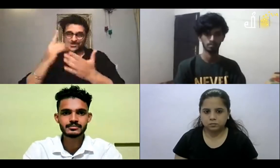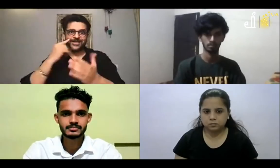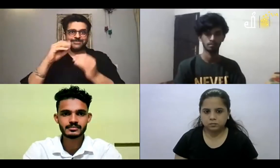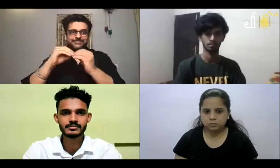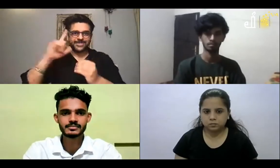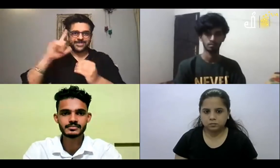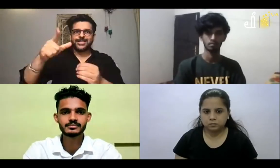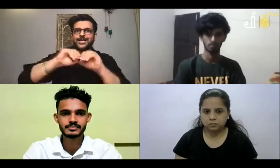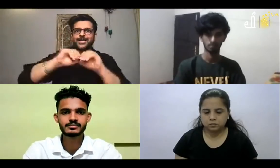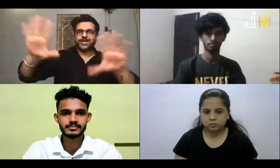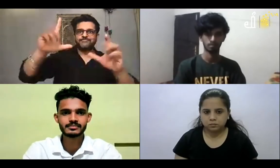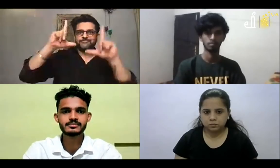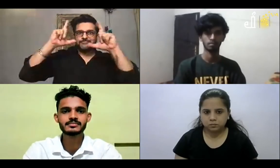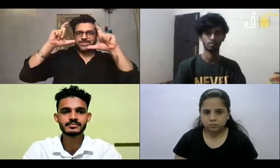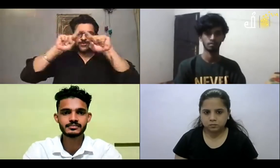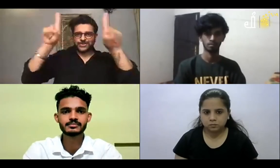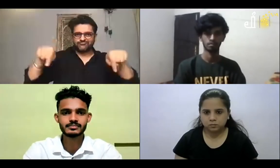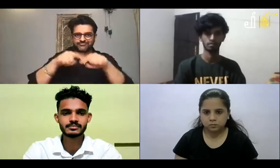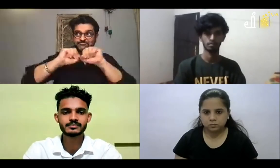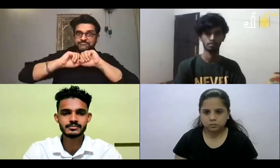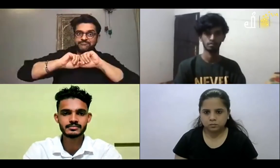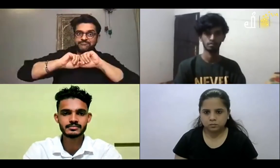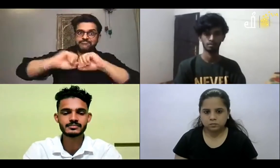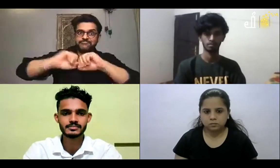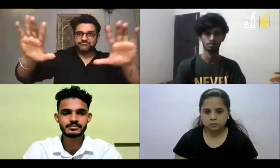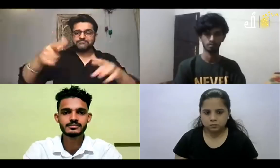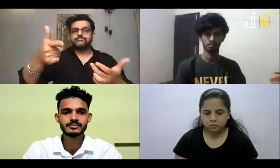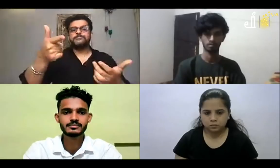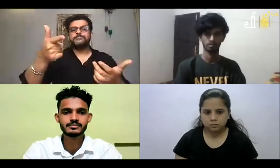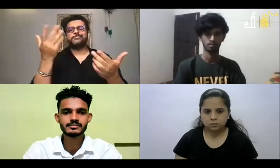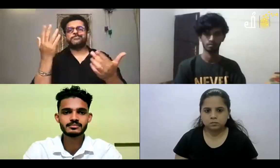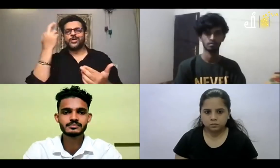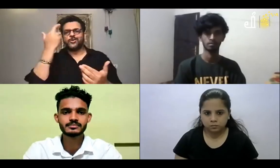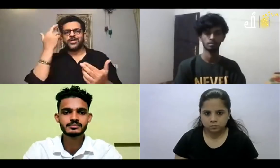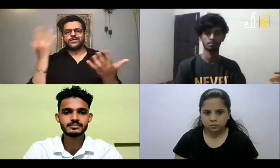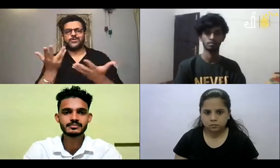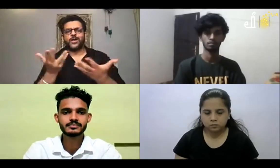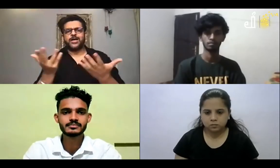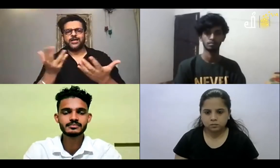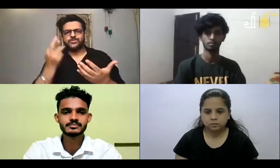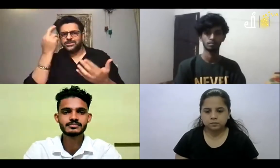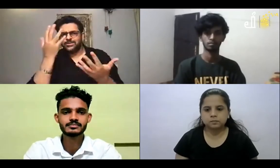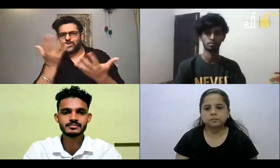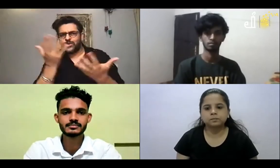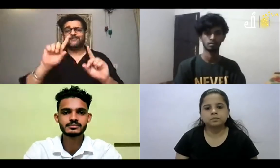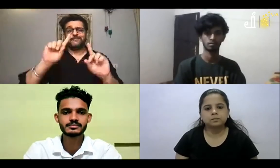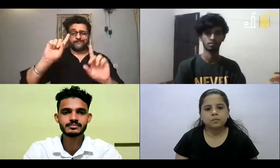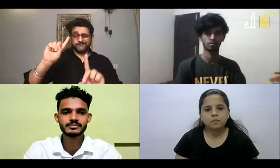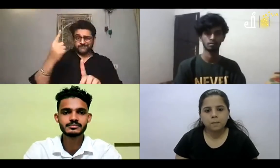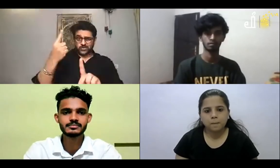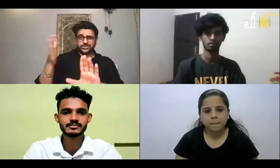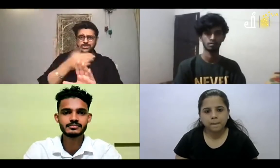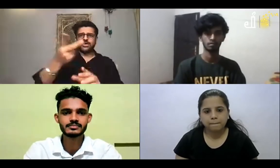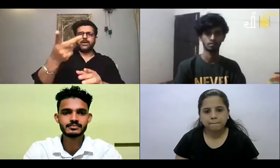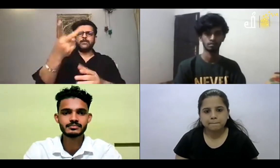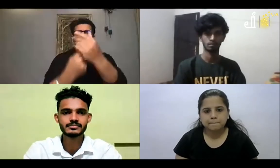of, Shibil, you came up with this idea and you expressed your art through this painting. Why did you do that? What